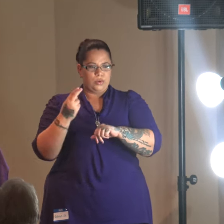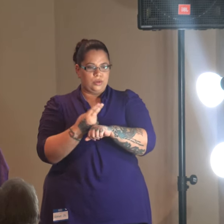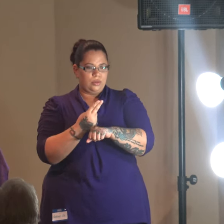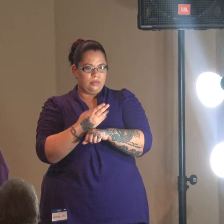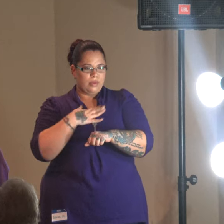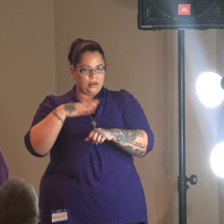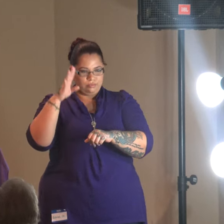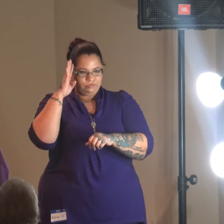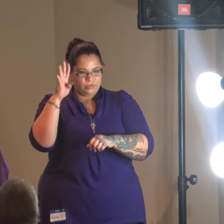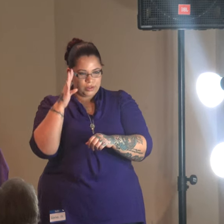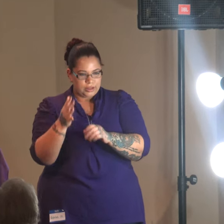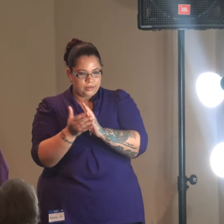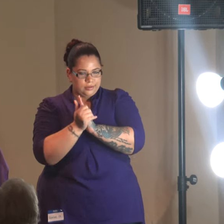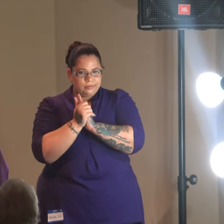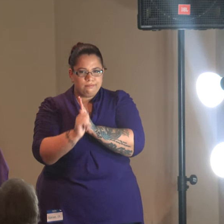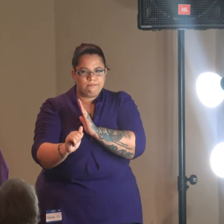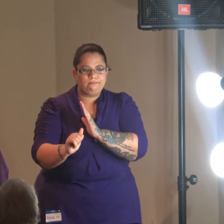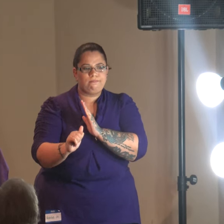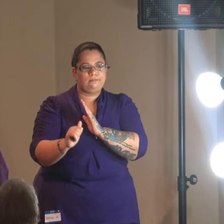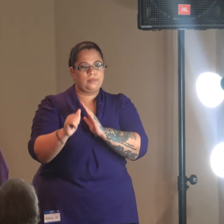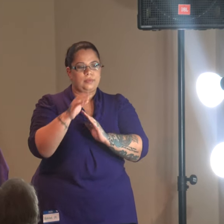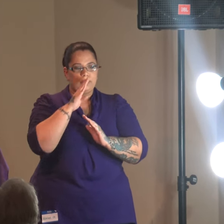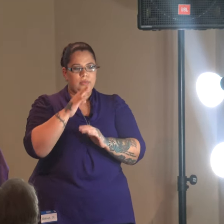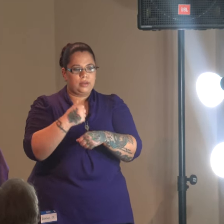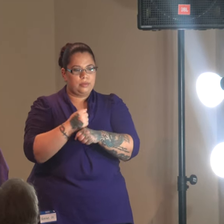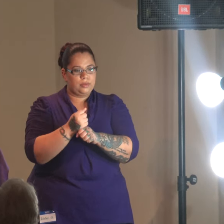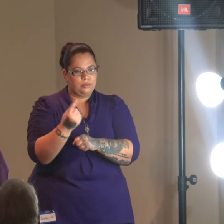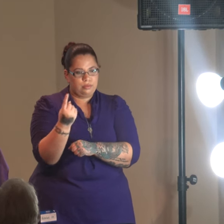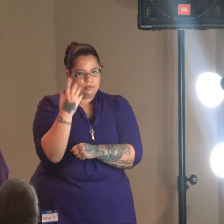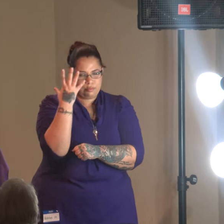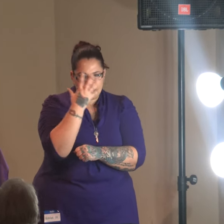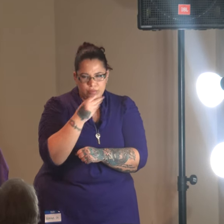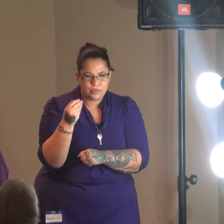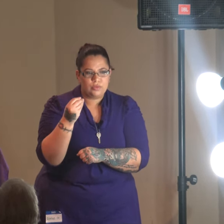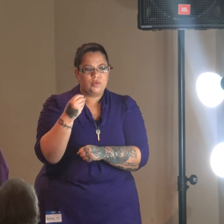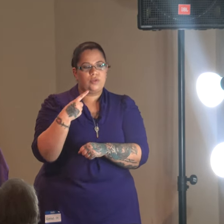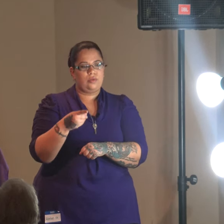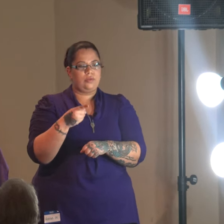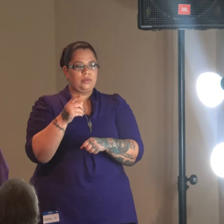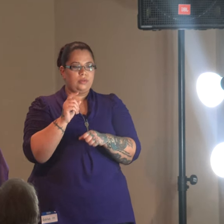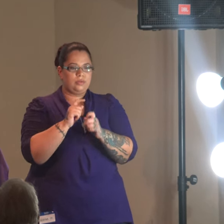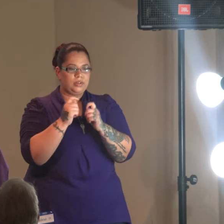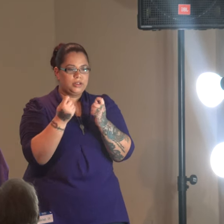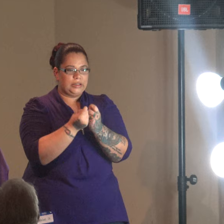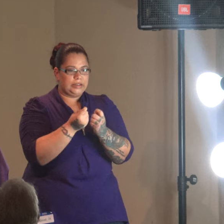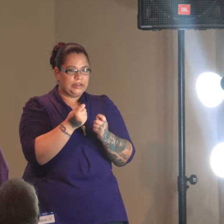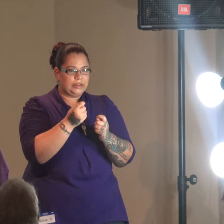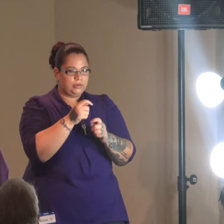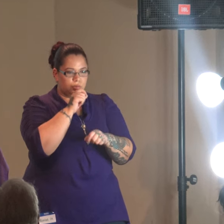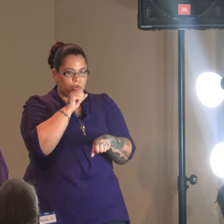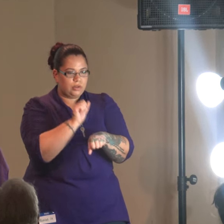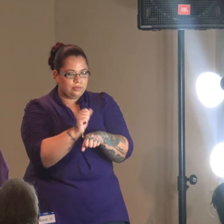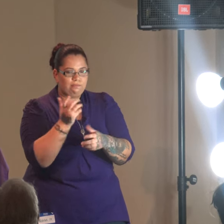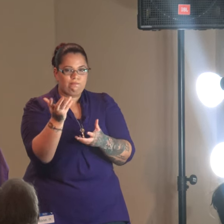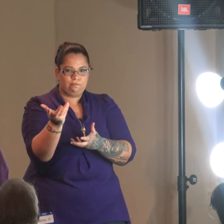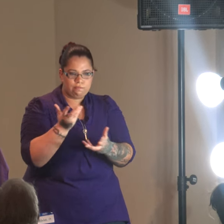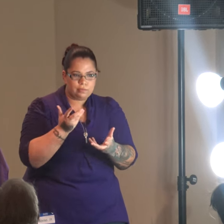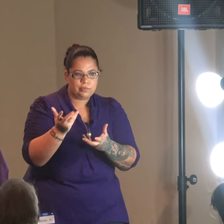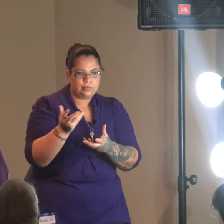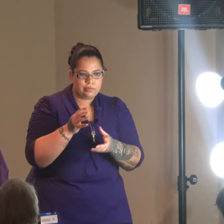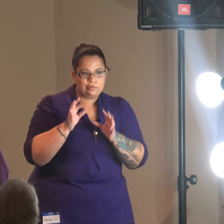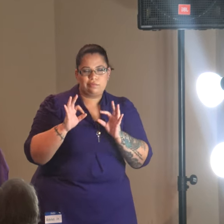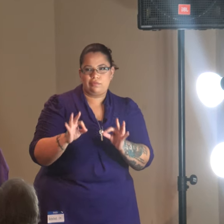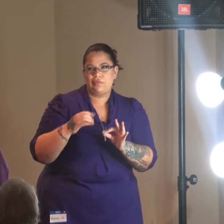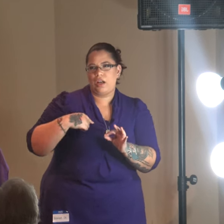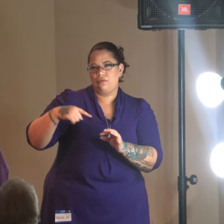to unfold something beautiful, to work with a great group of people. And you start to really shift your way